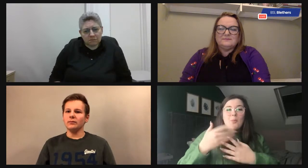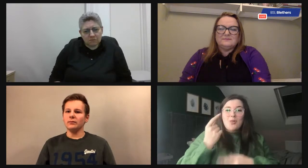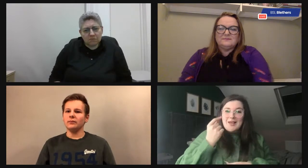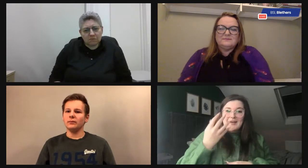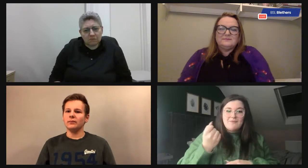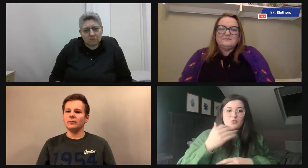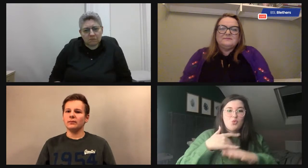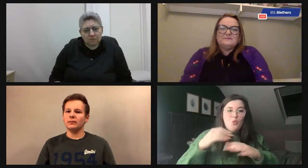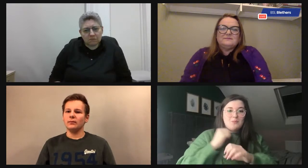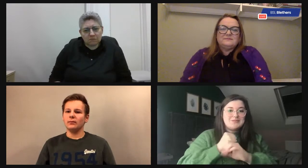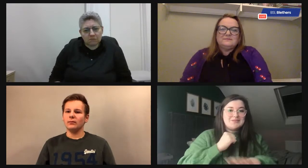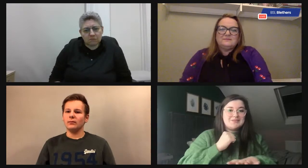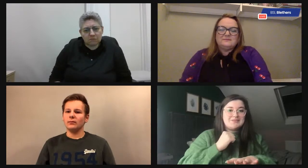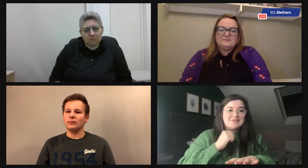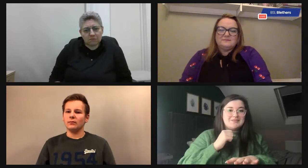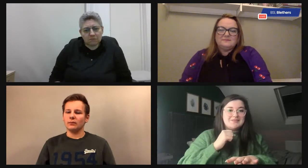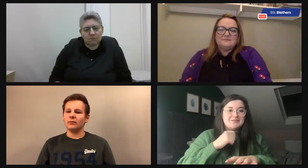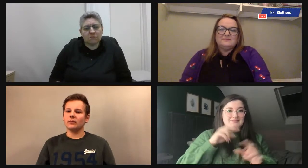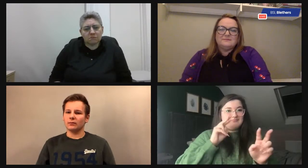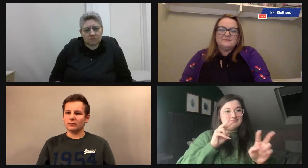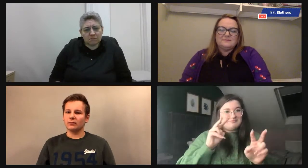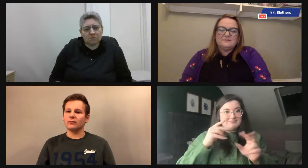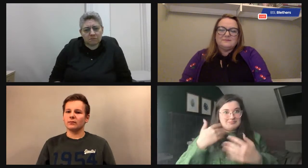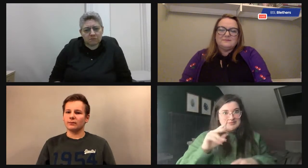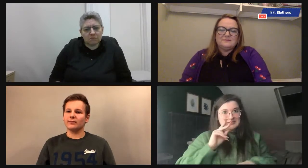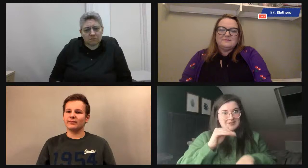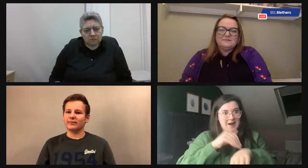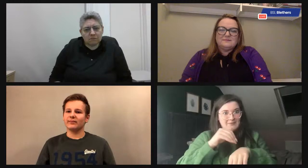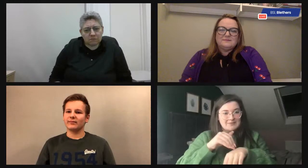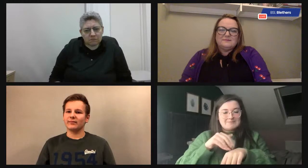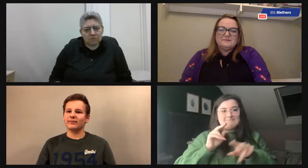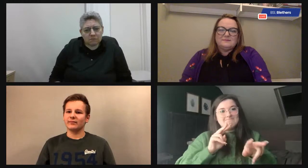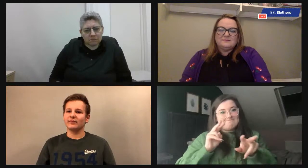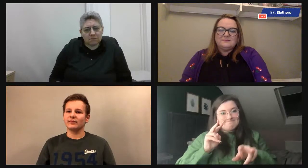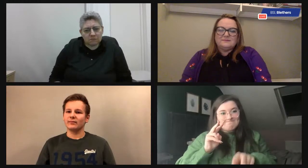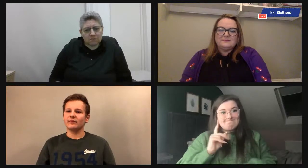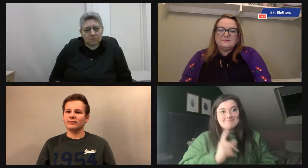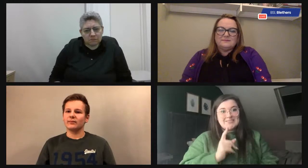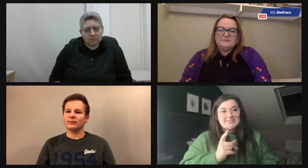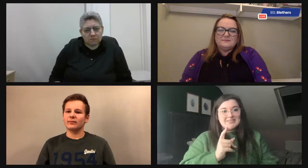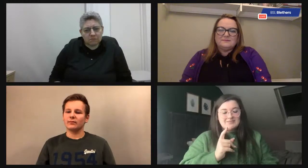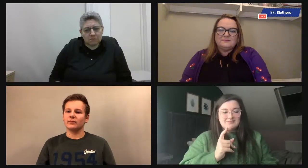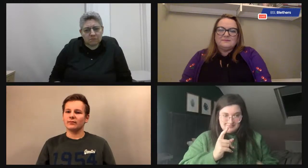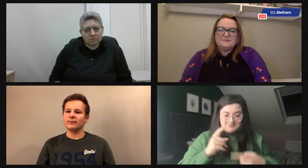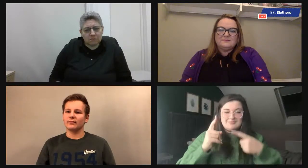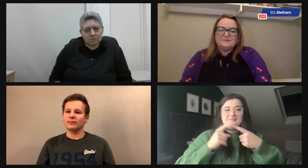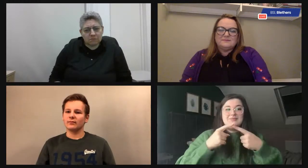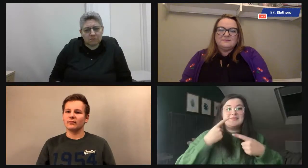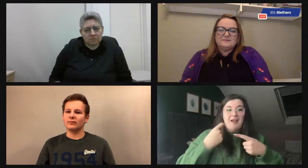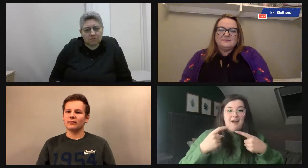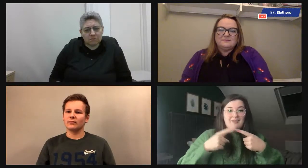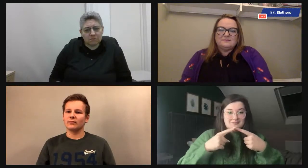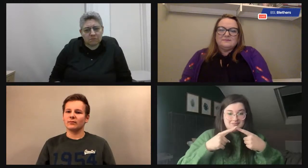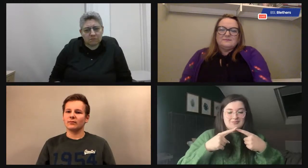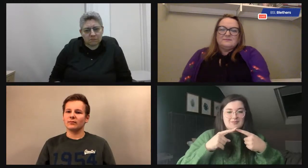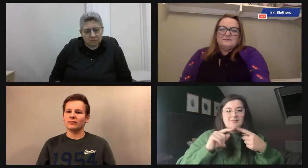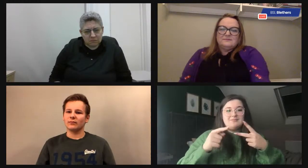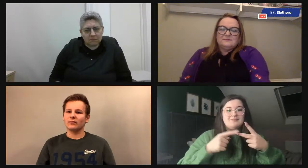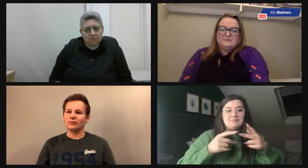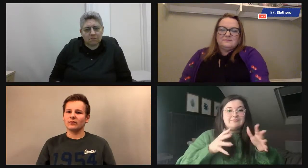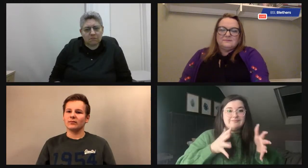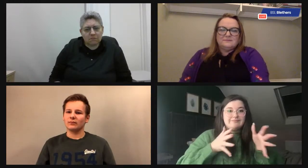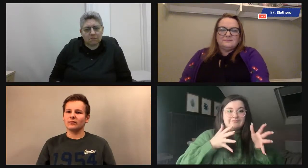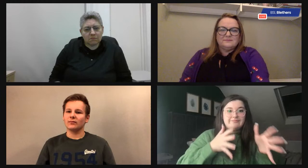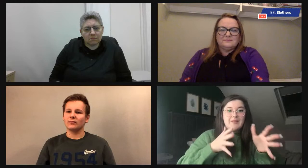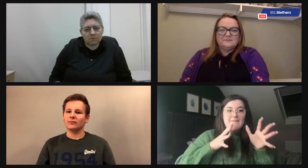would empathy. That's the word. Yeah, they would have that empathy. And because I've seen the effects of it, of